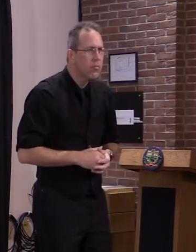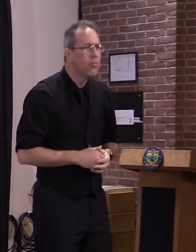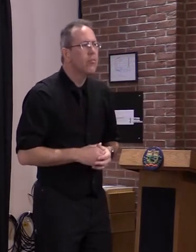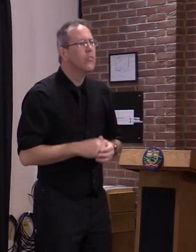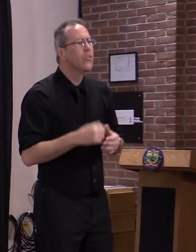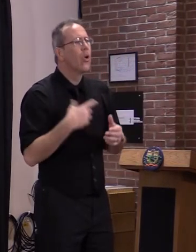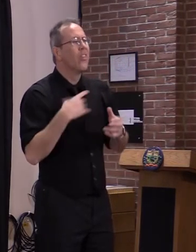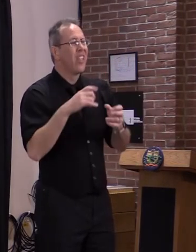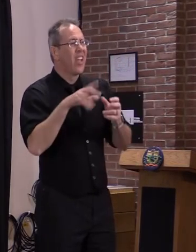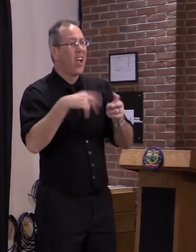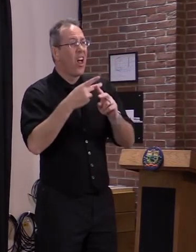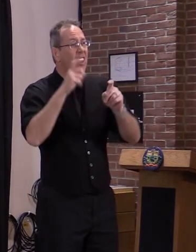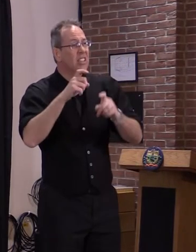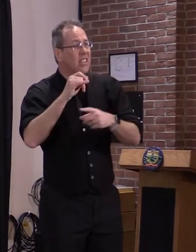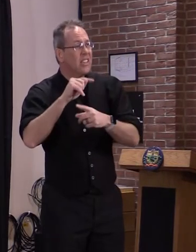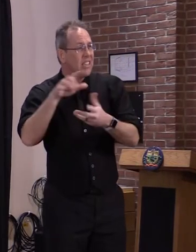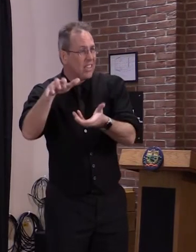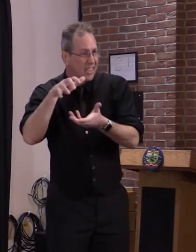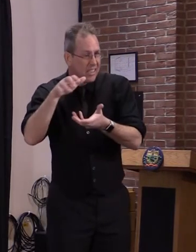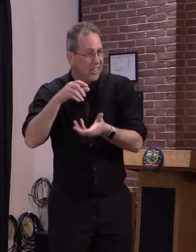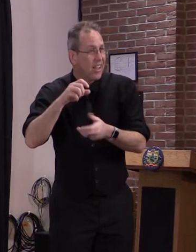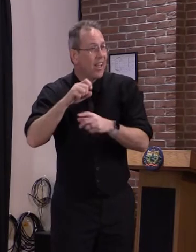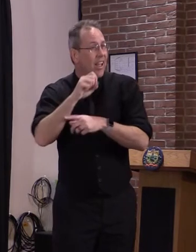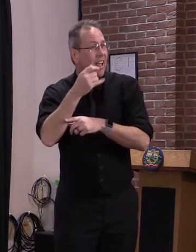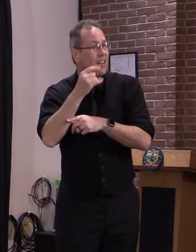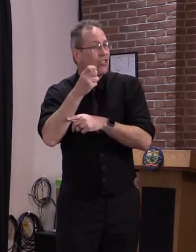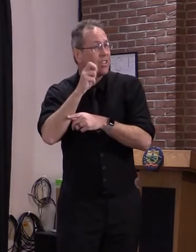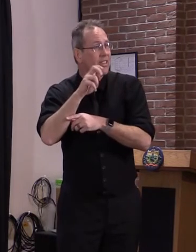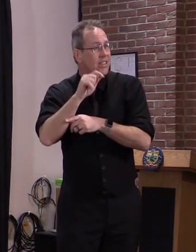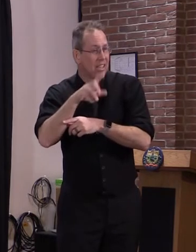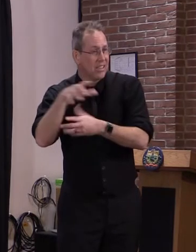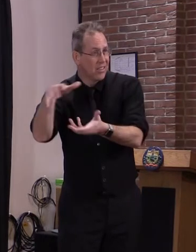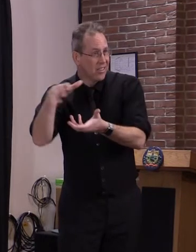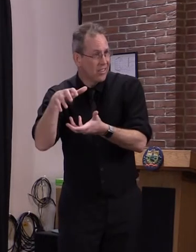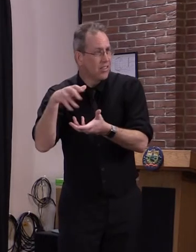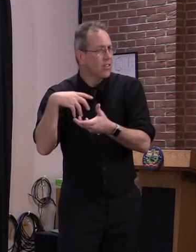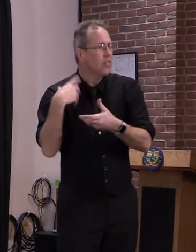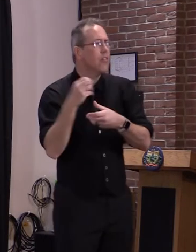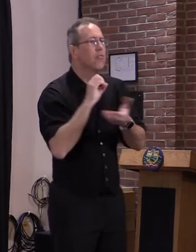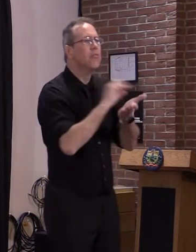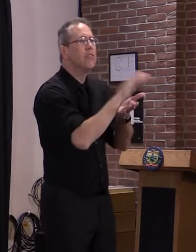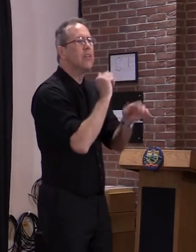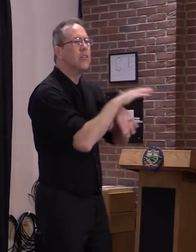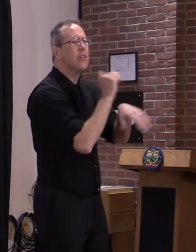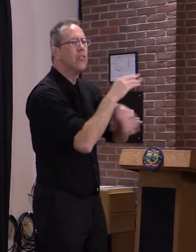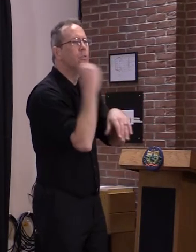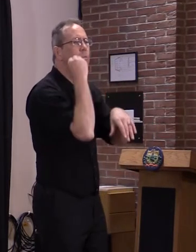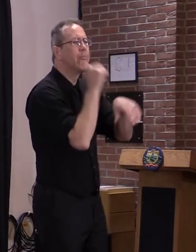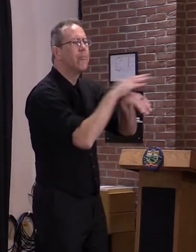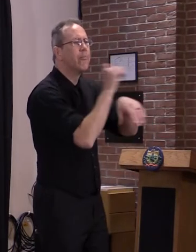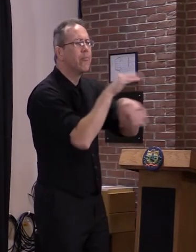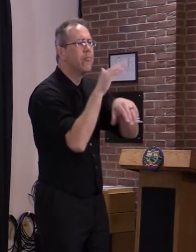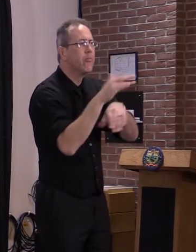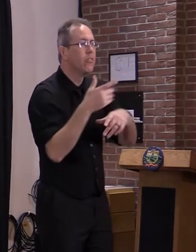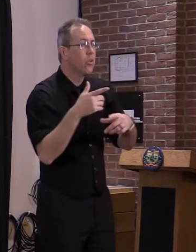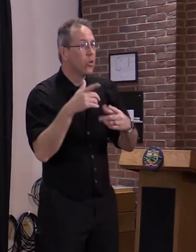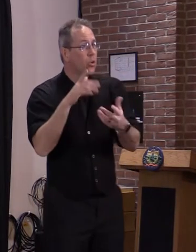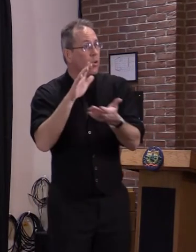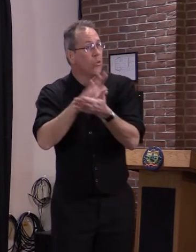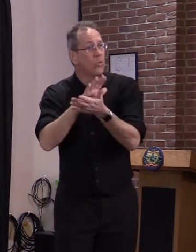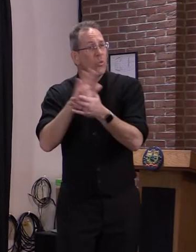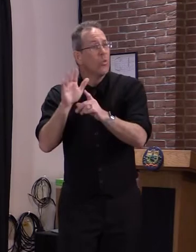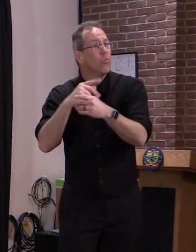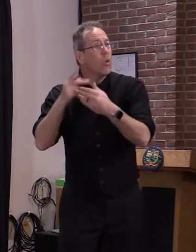the state from the federal supply. And we'll be seeking to phase out the specific school program in favor of a larger